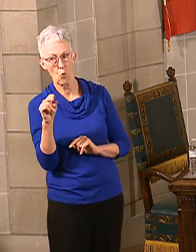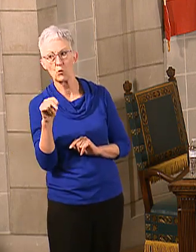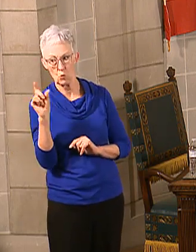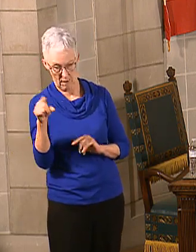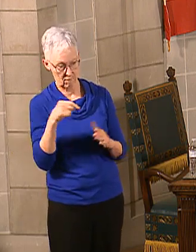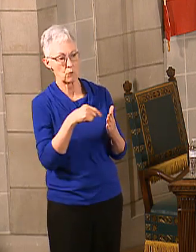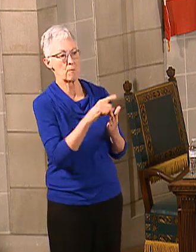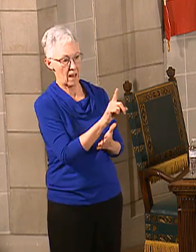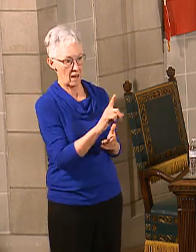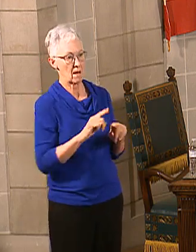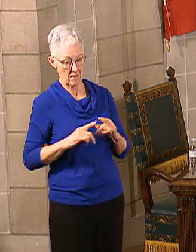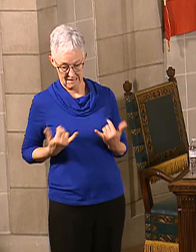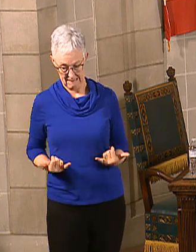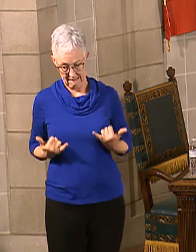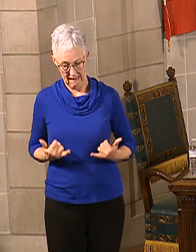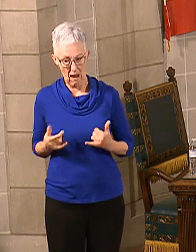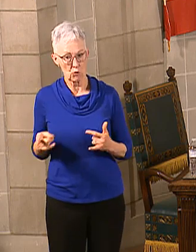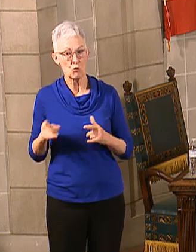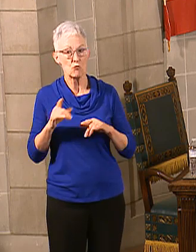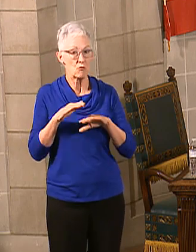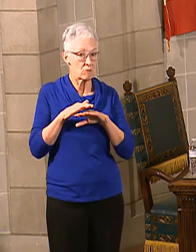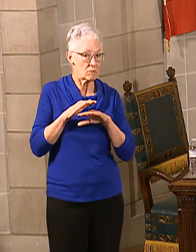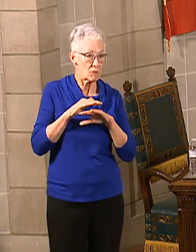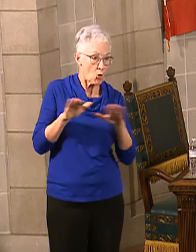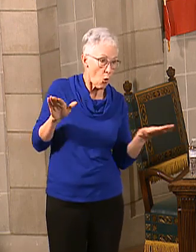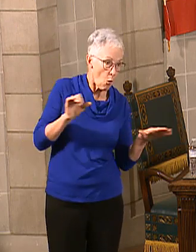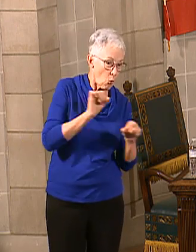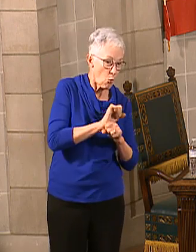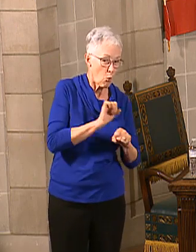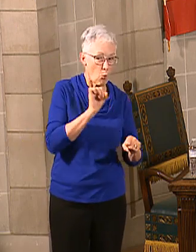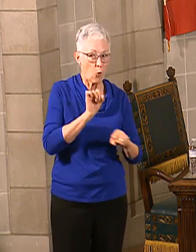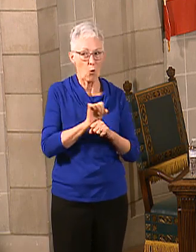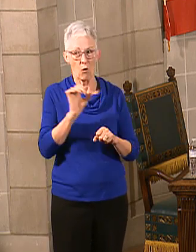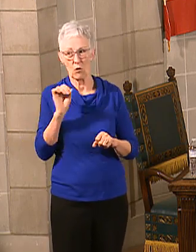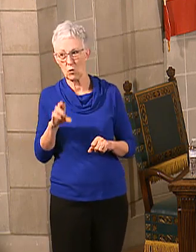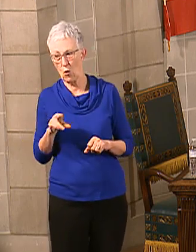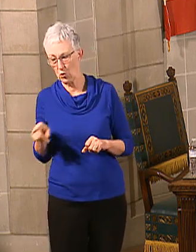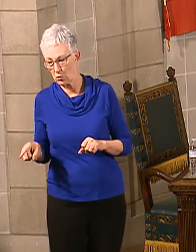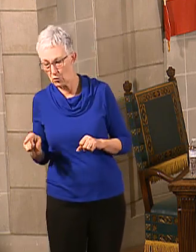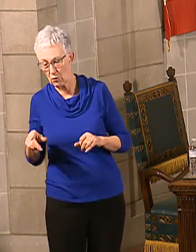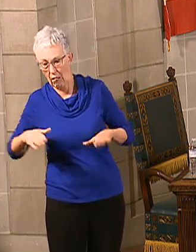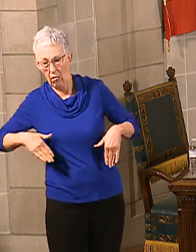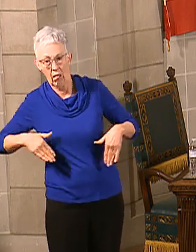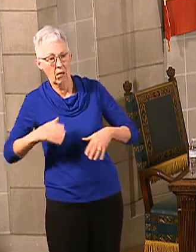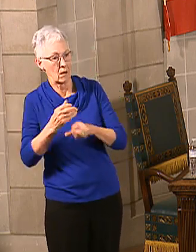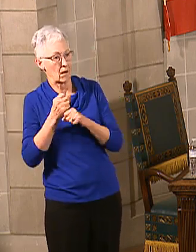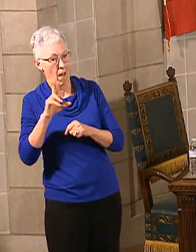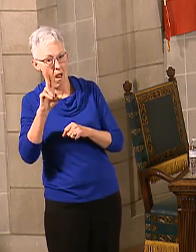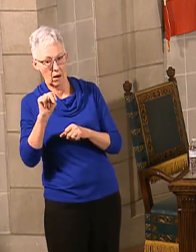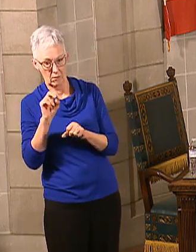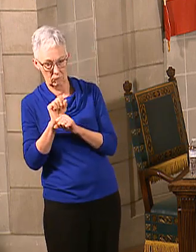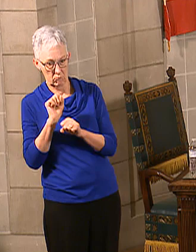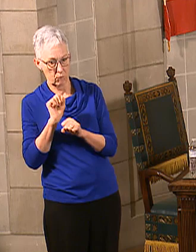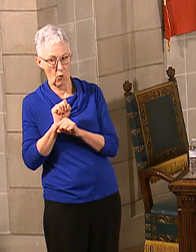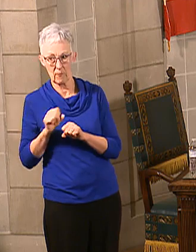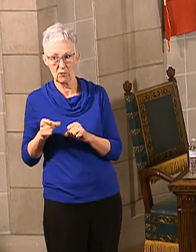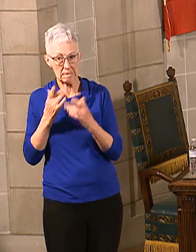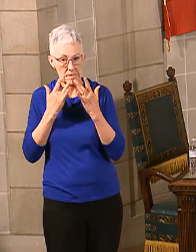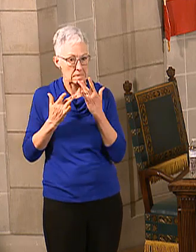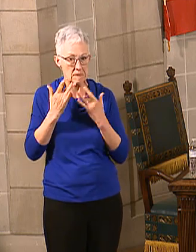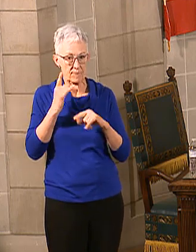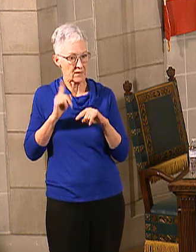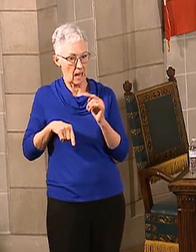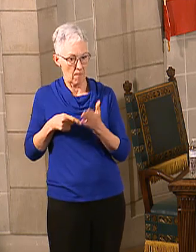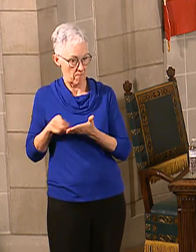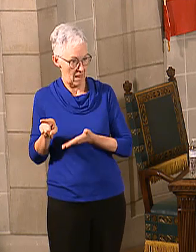that were not traditionally covered. Again, if you're self-employed, a contract worker, work for a nonprofit, all these new